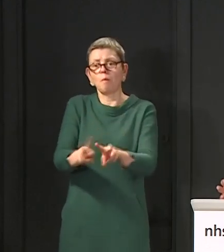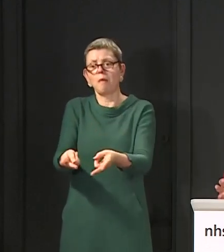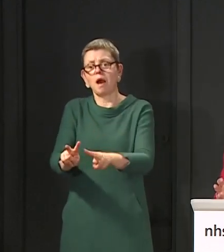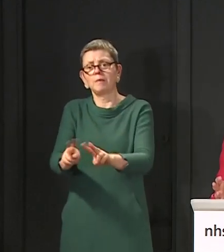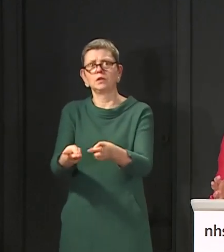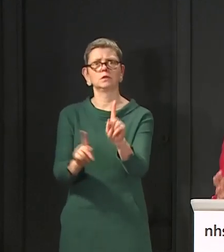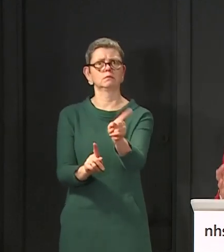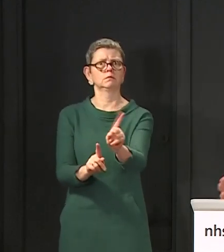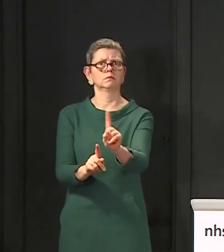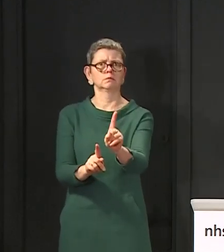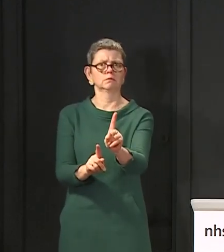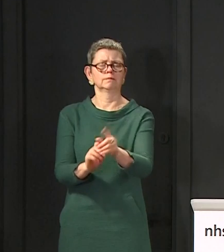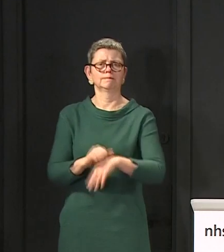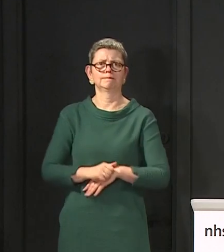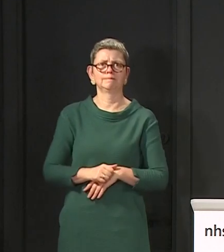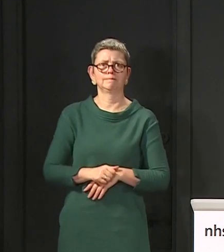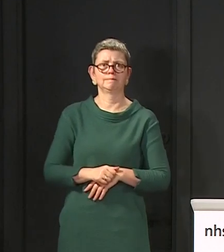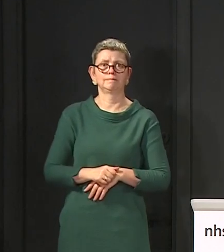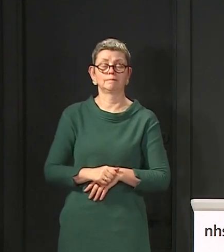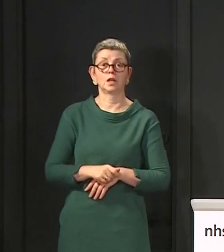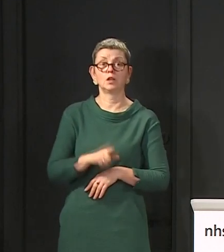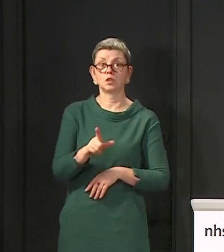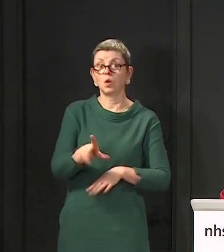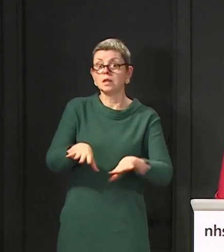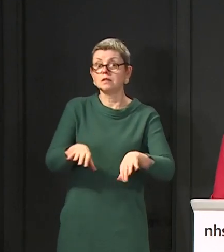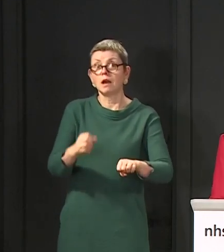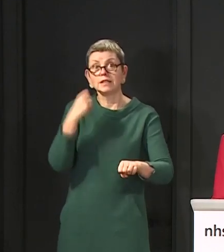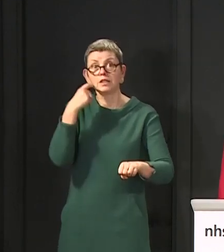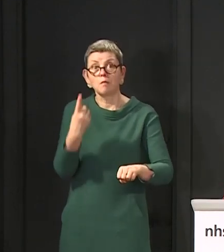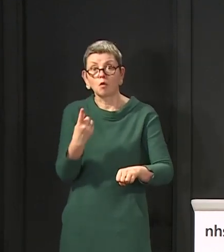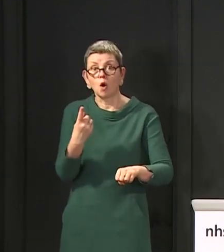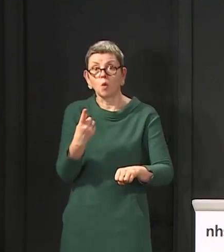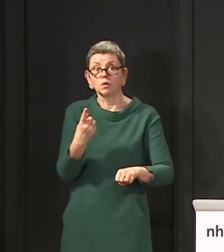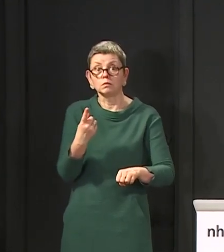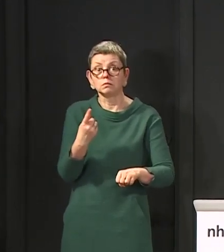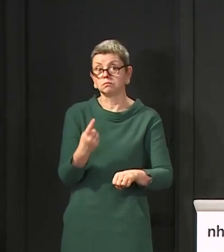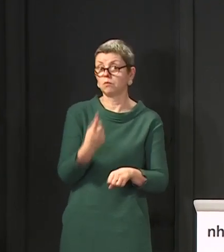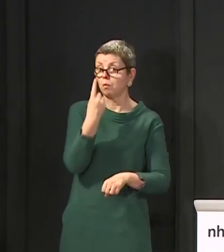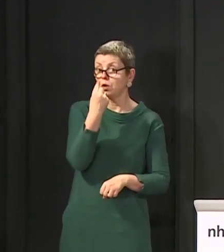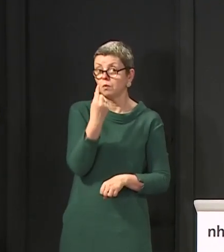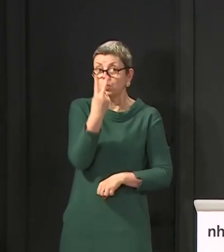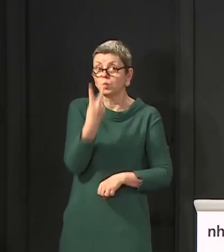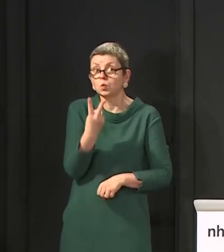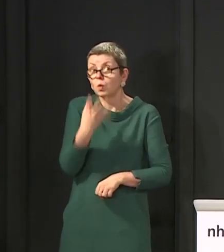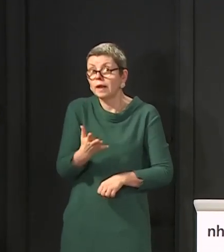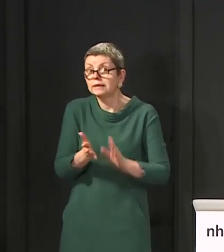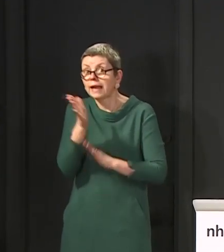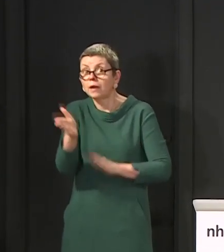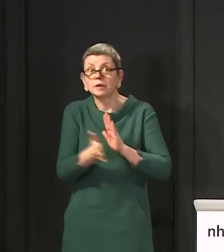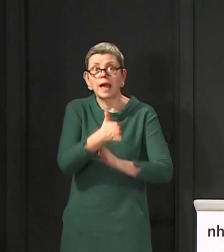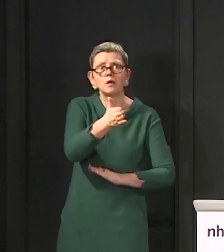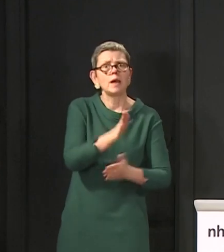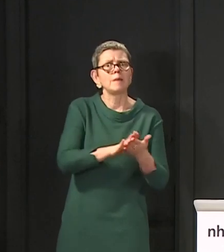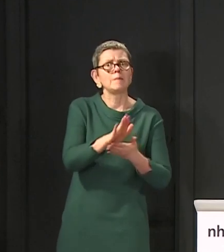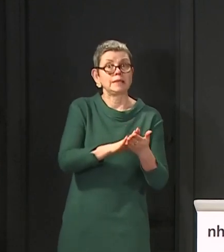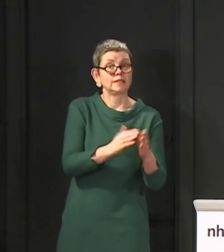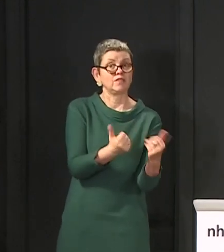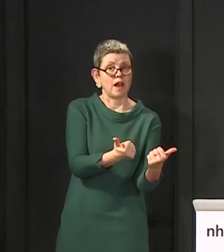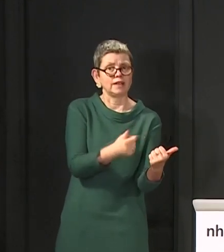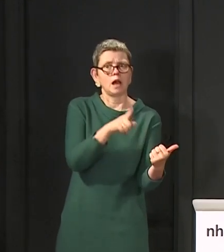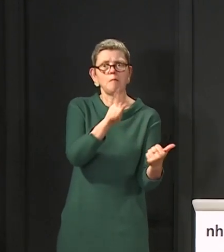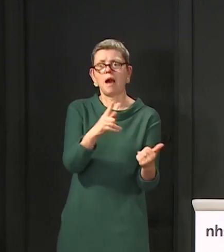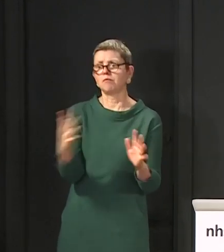to exercise from tomorrow more than once is definitely not, and I want to stress this point, a licence to start meeting up in groups at the